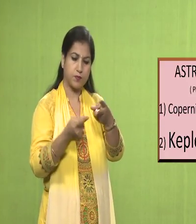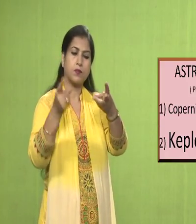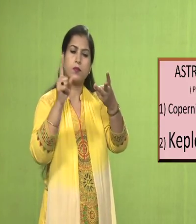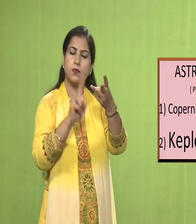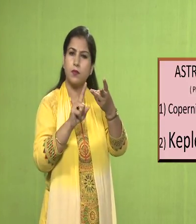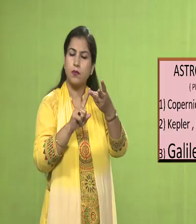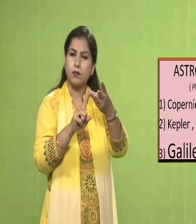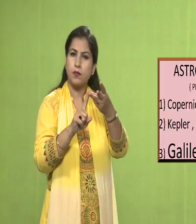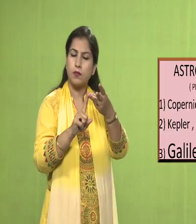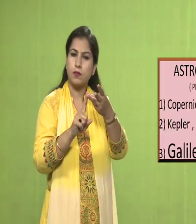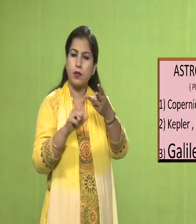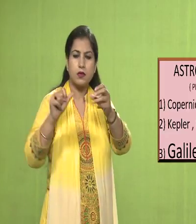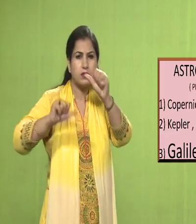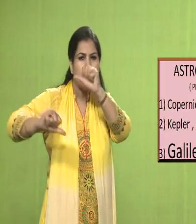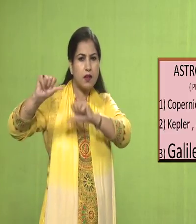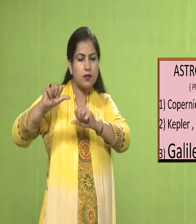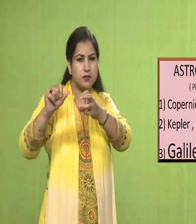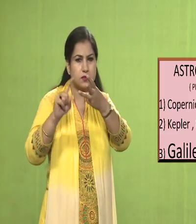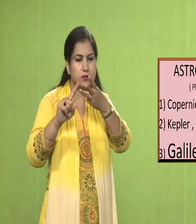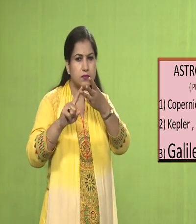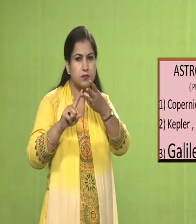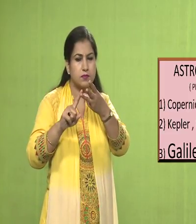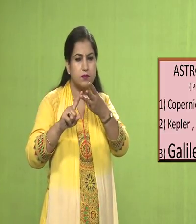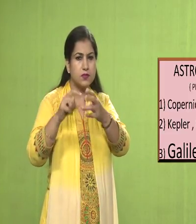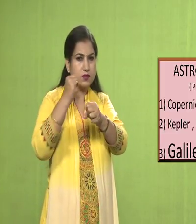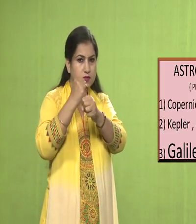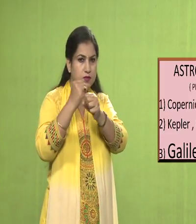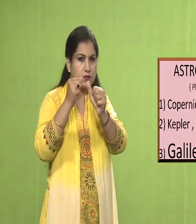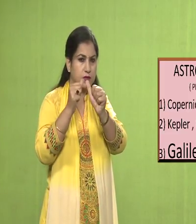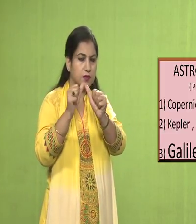and one more scientist name is Galileo.